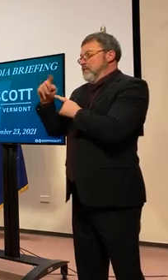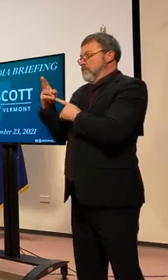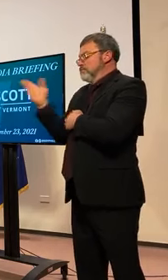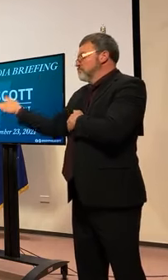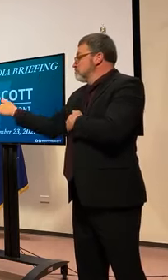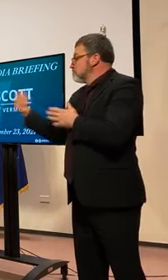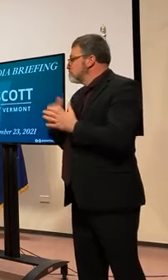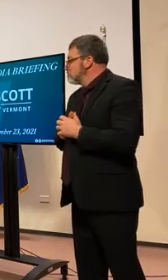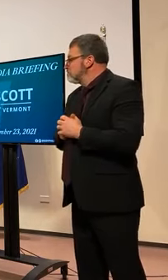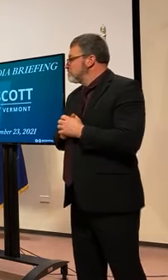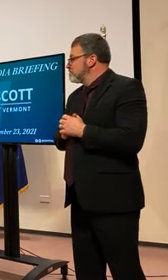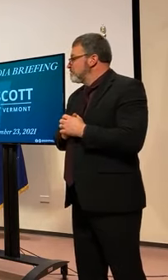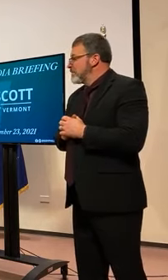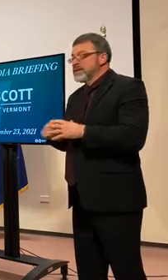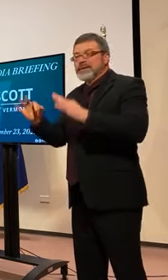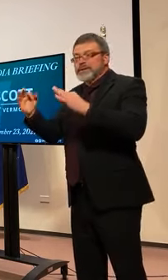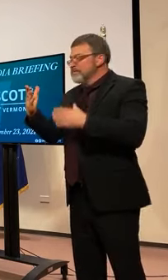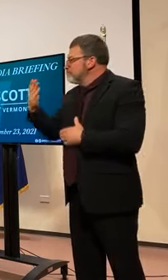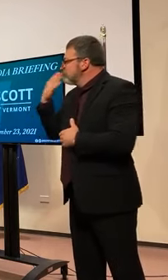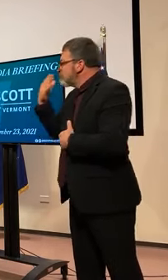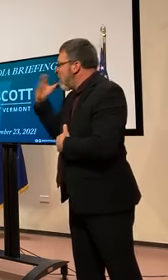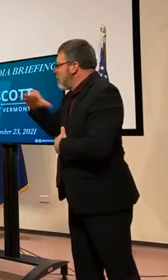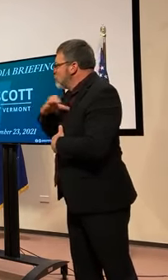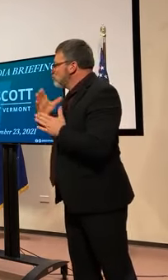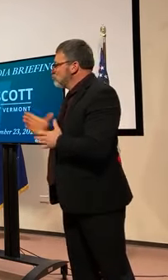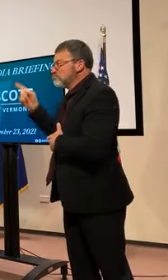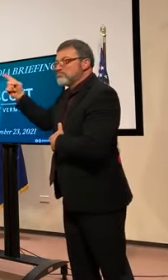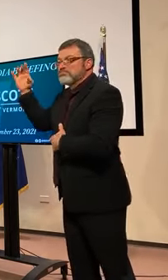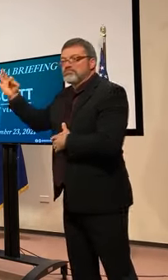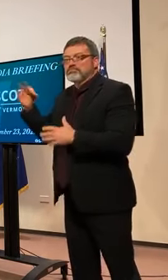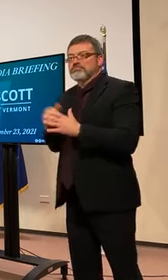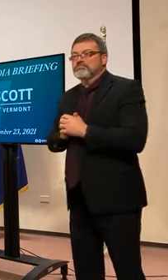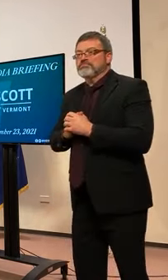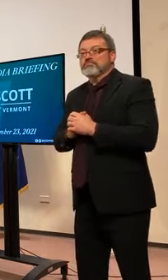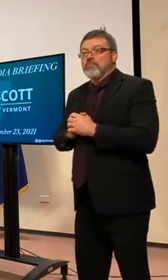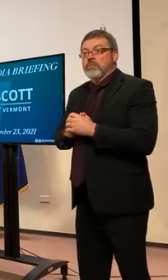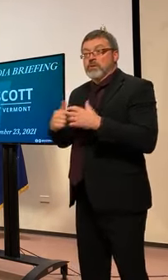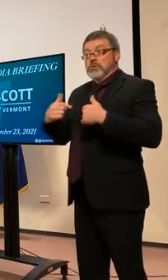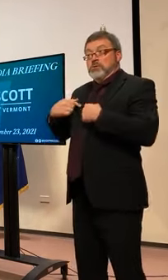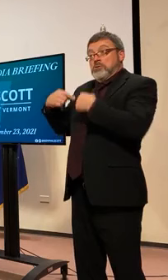Thank you, Commissioner Pichek. Good afternoon, everyone. As of today,